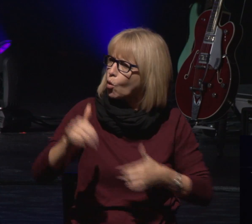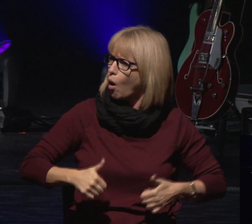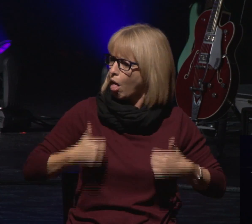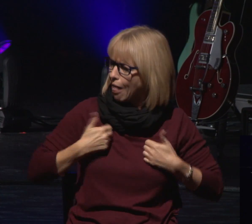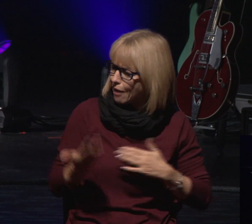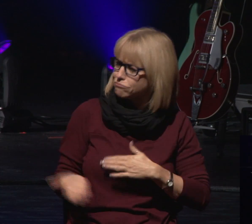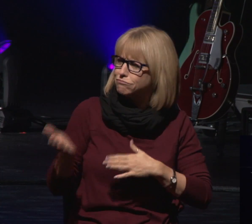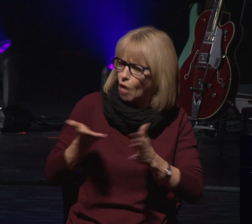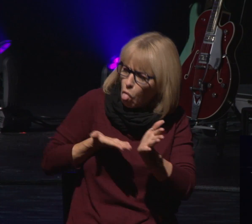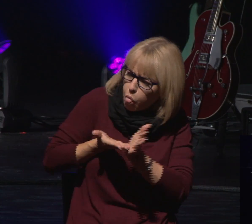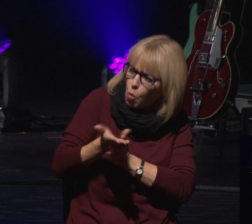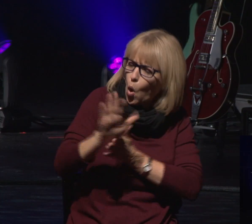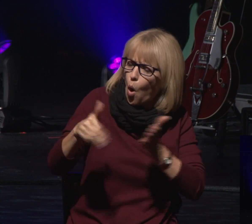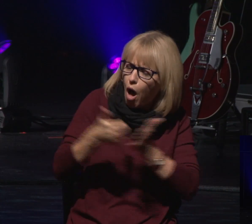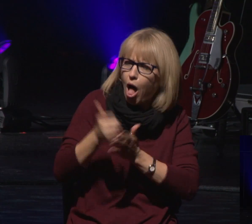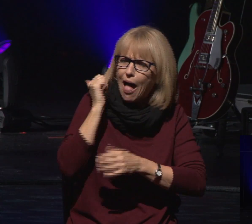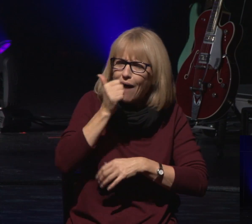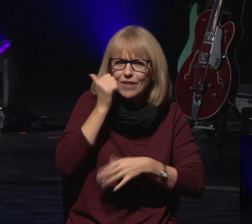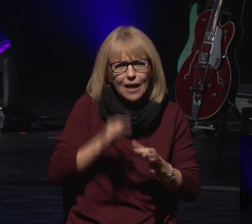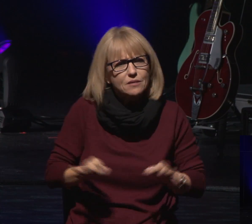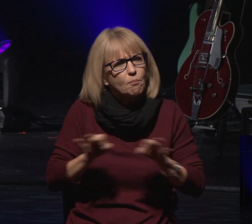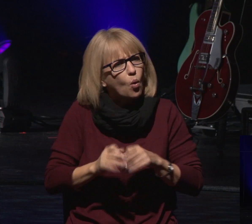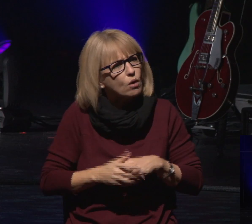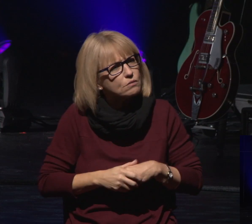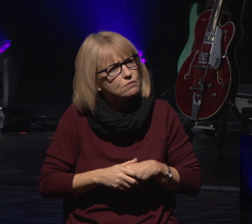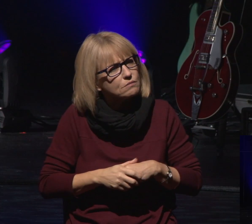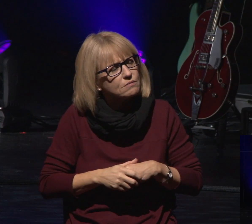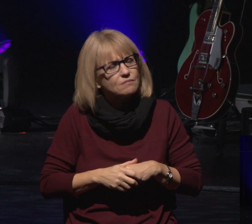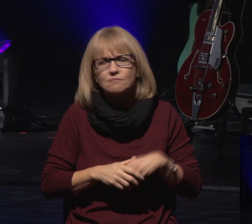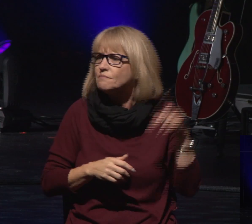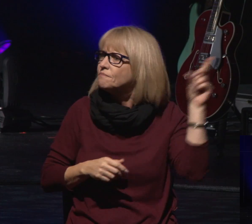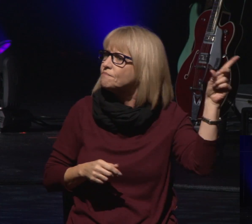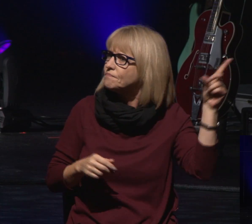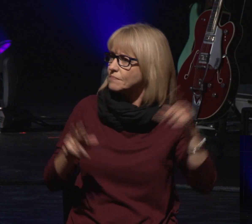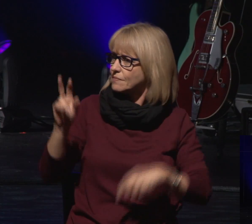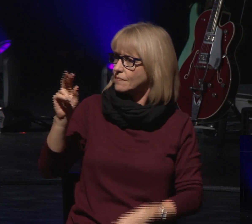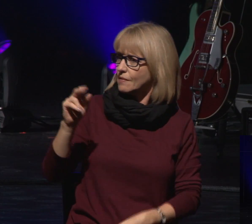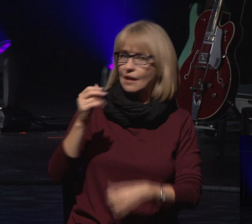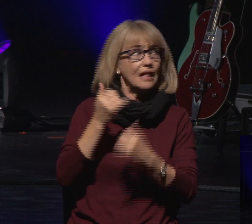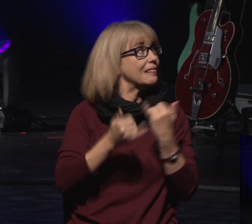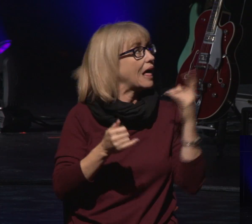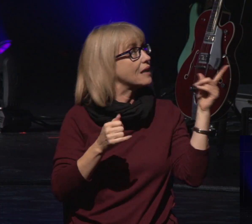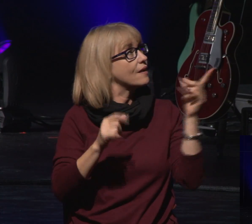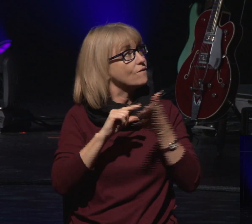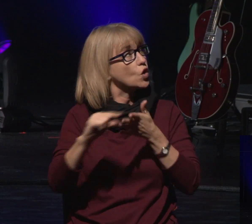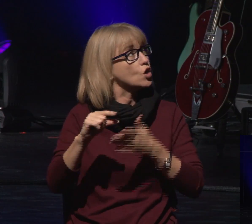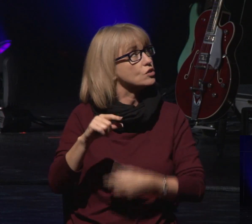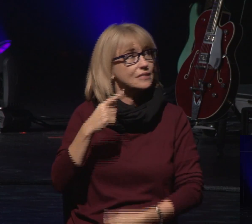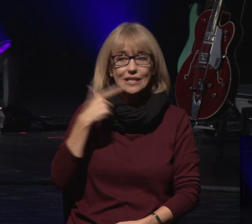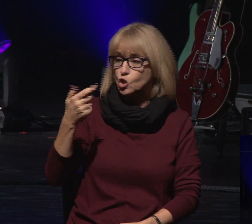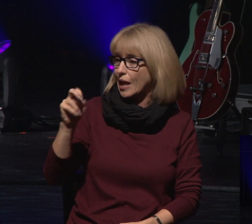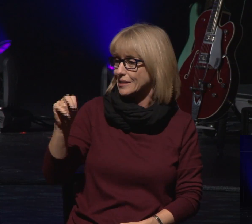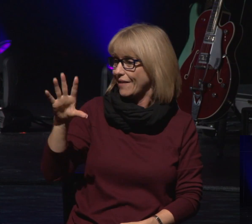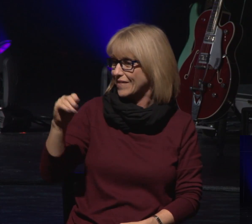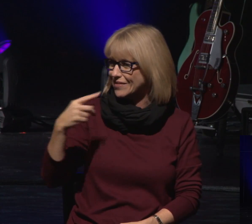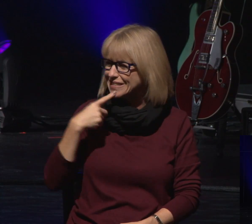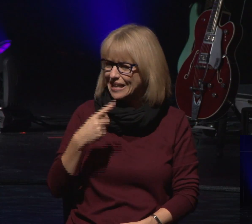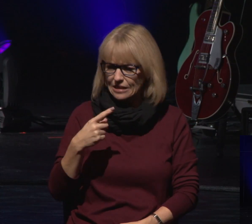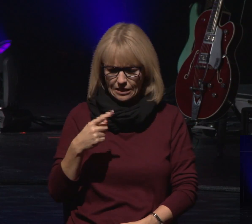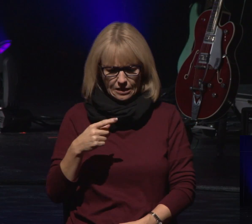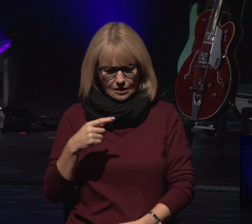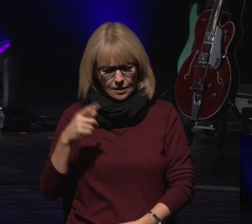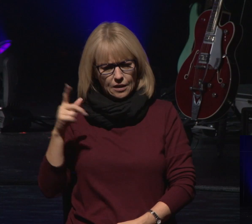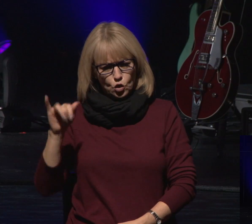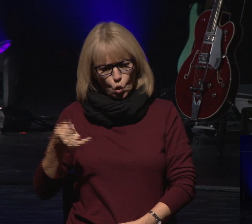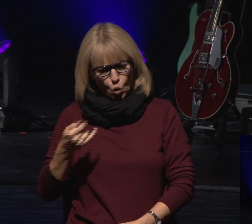life, Joseph's life, verse 20, the verse that Nick read earlier, you intended to harm me, but God intended it for good. That summarizes